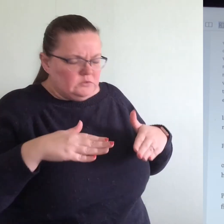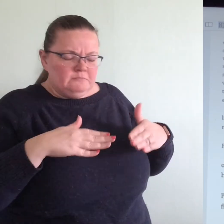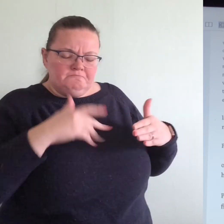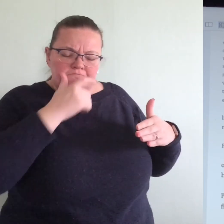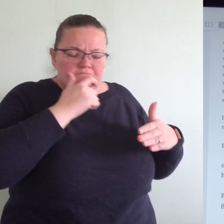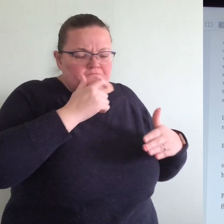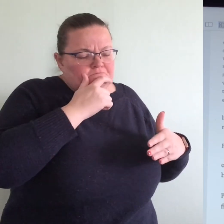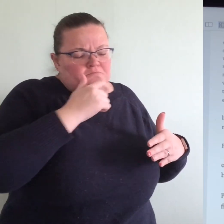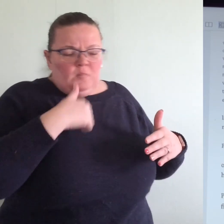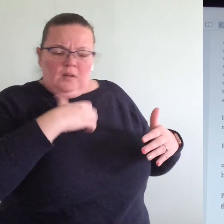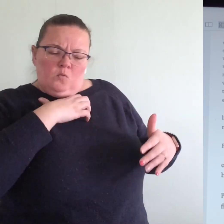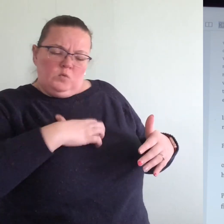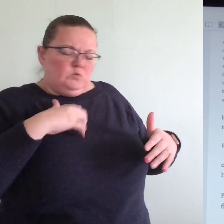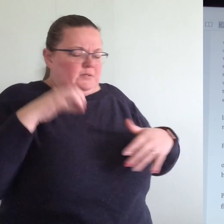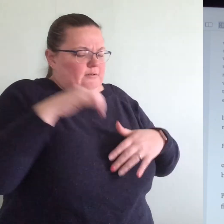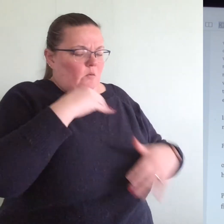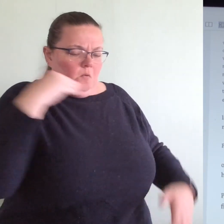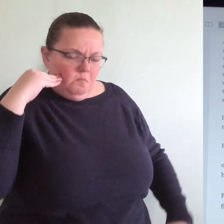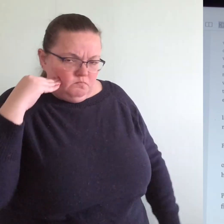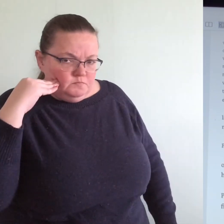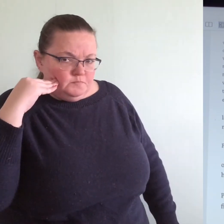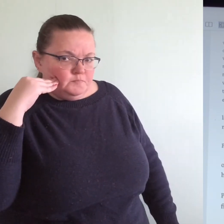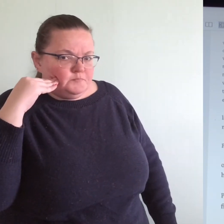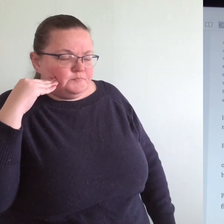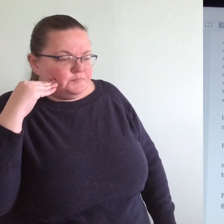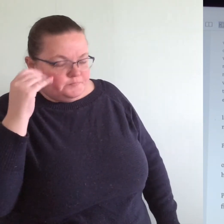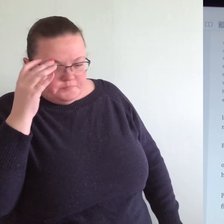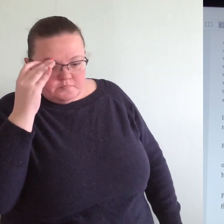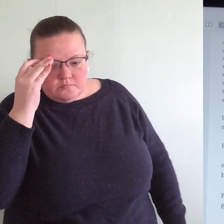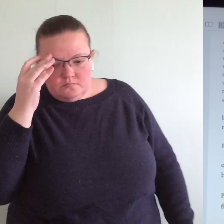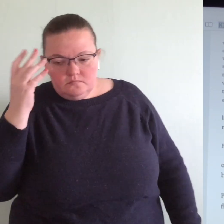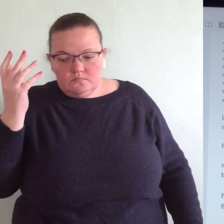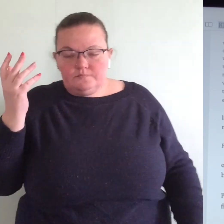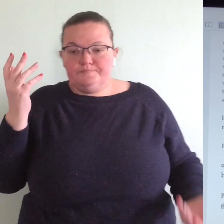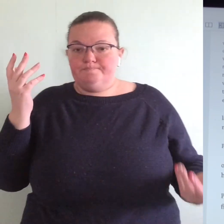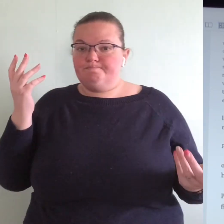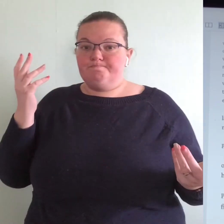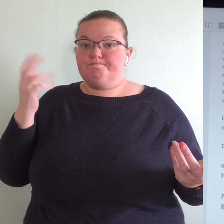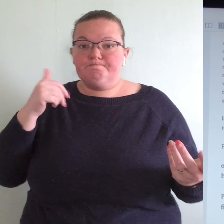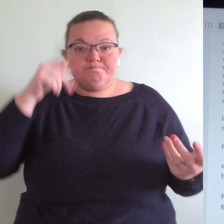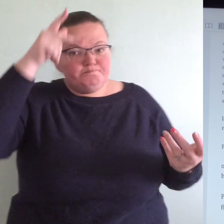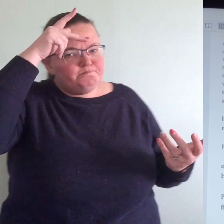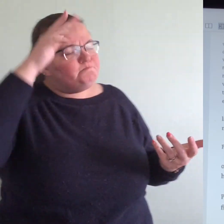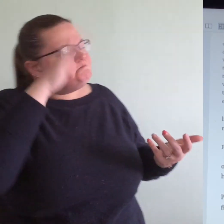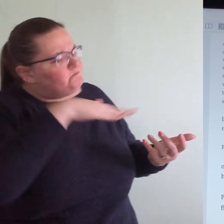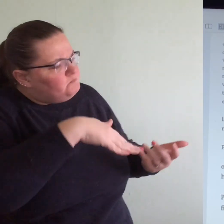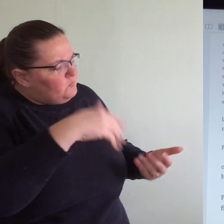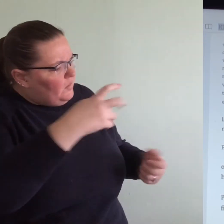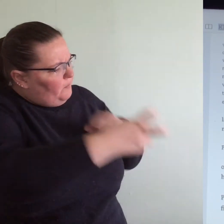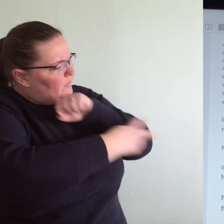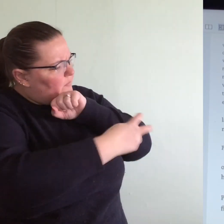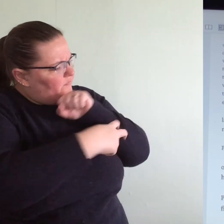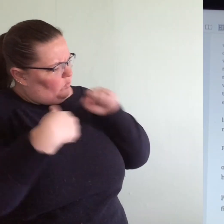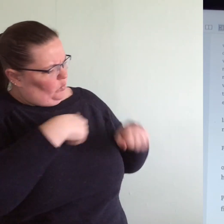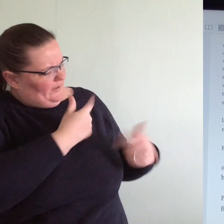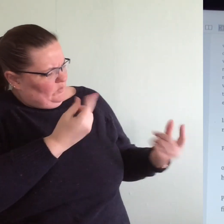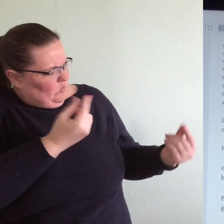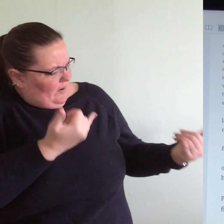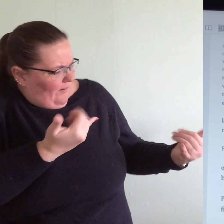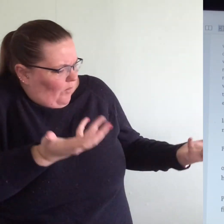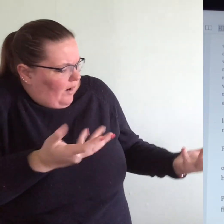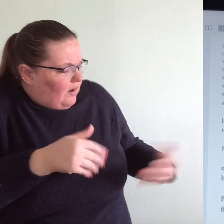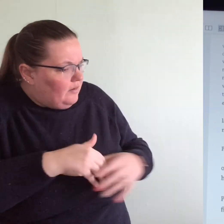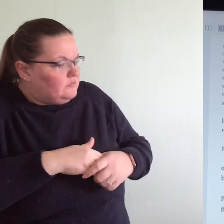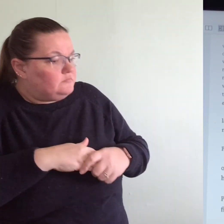despair. Oh, how I wish we'd never come. What on earth are we to do, Mr. Beaver? Said Peter. Do, said Mr. Beaver,